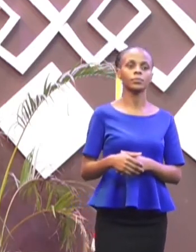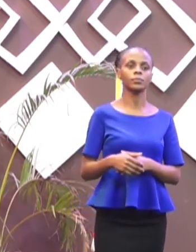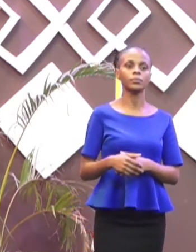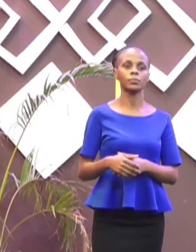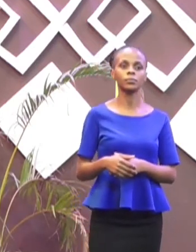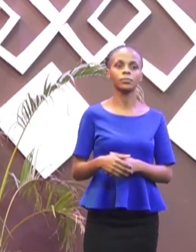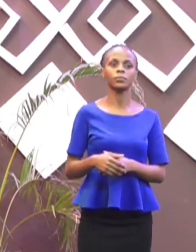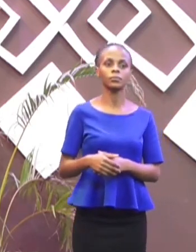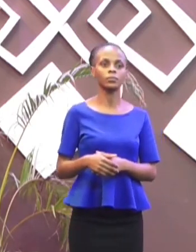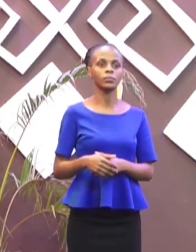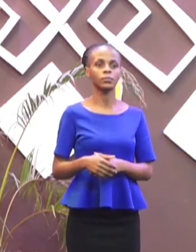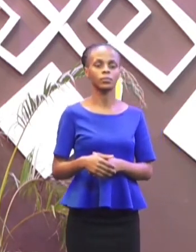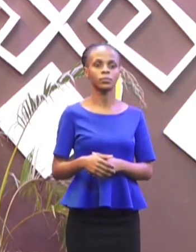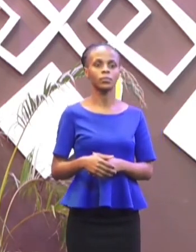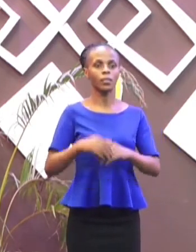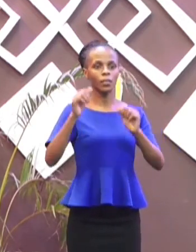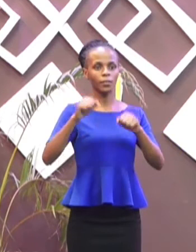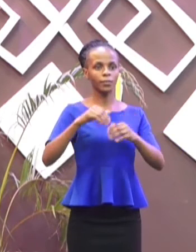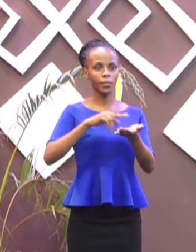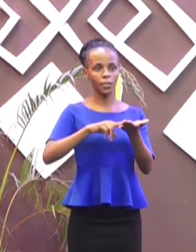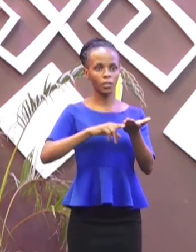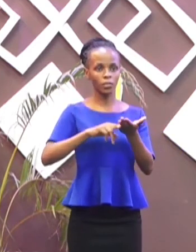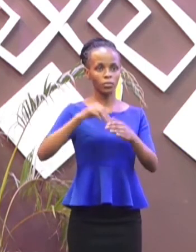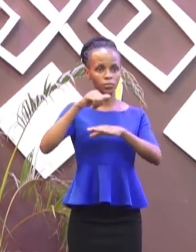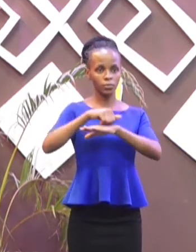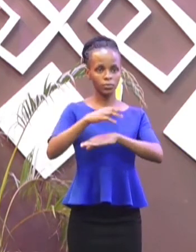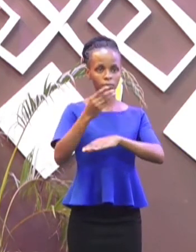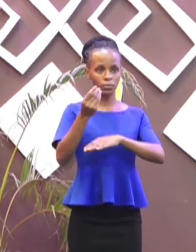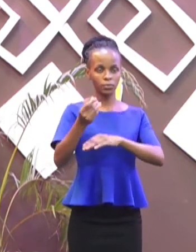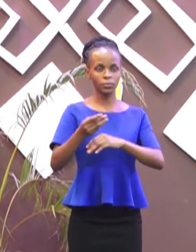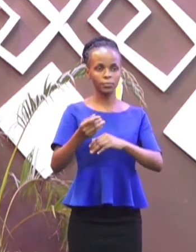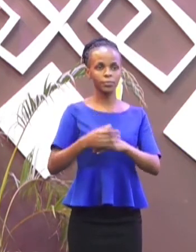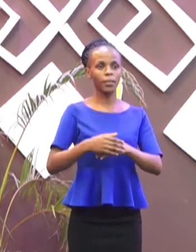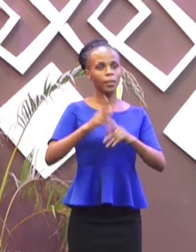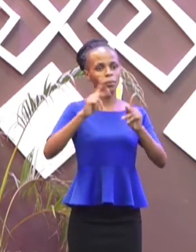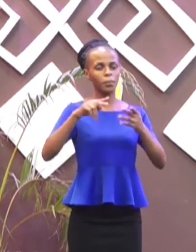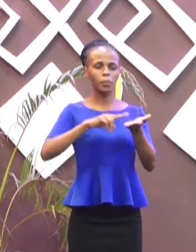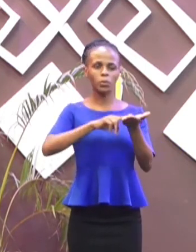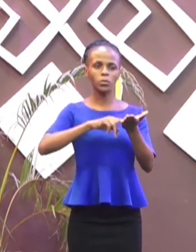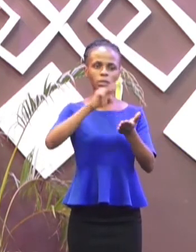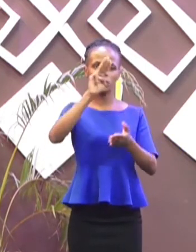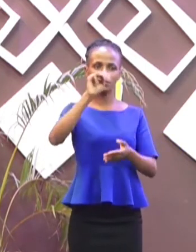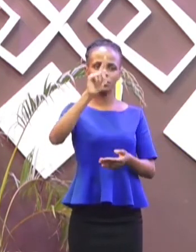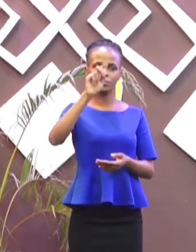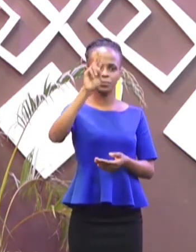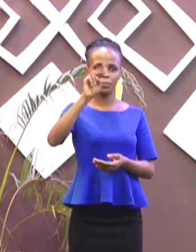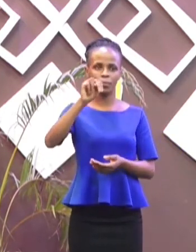biri zemusobola okukozesa okuweerezaako sente zammwe. Ate abakozesa